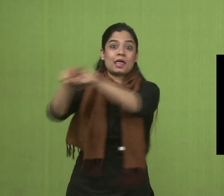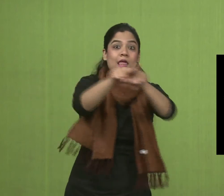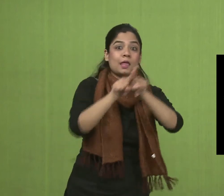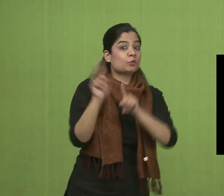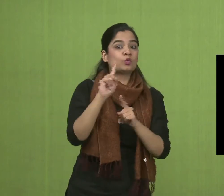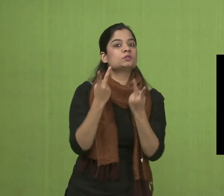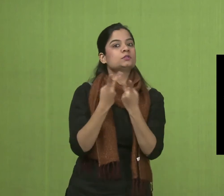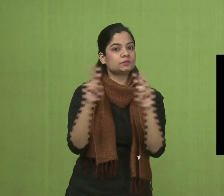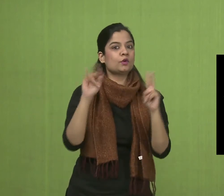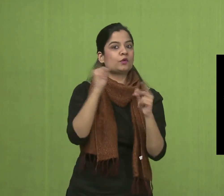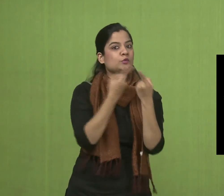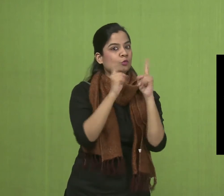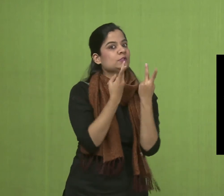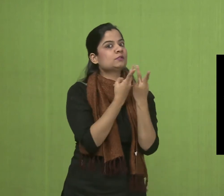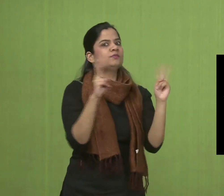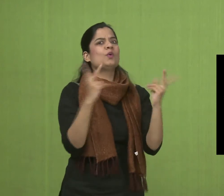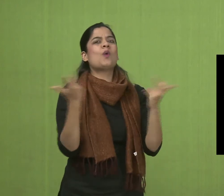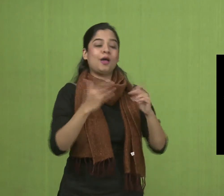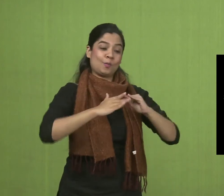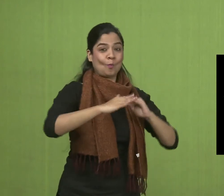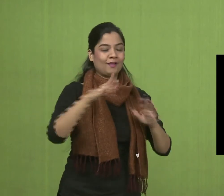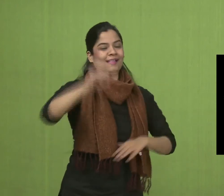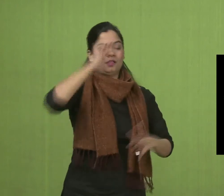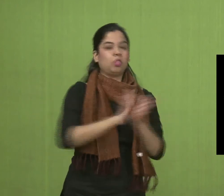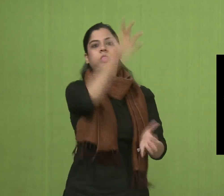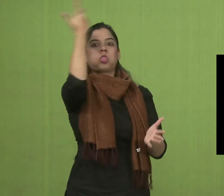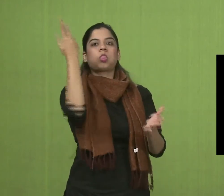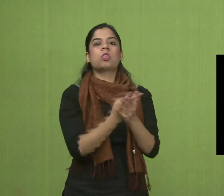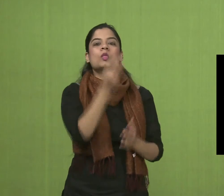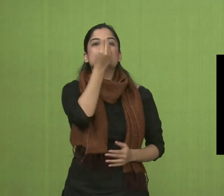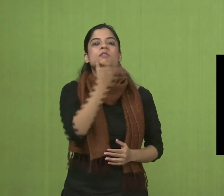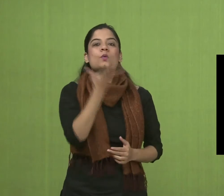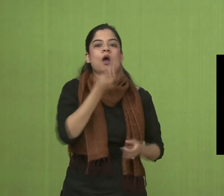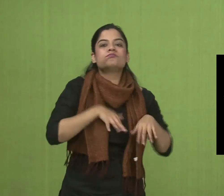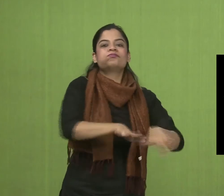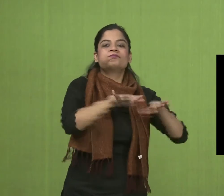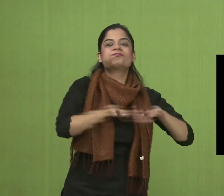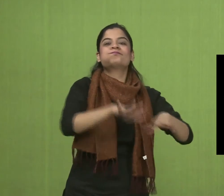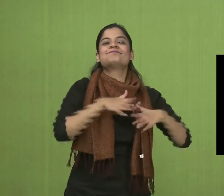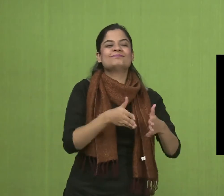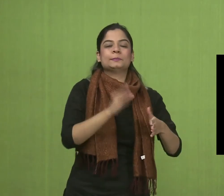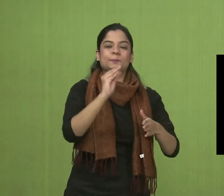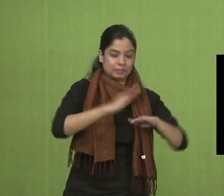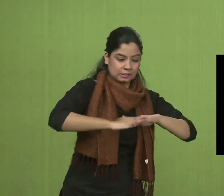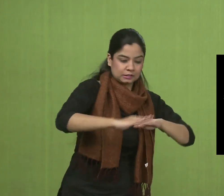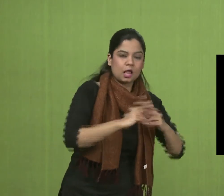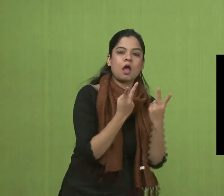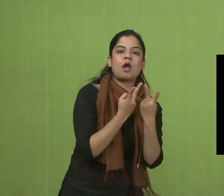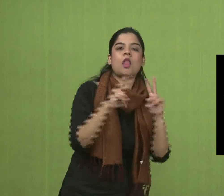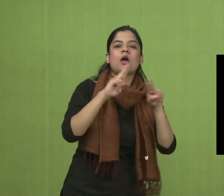used for your house generally, because non-slippery tiles are very important for the bathroom, and to avoid any injury it's